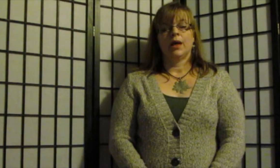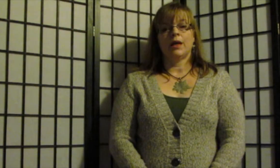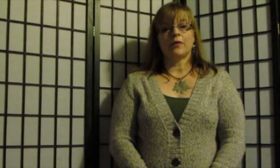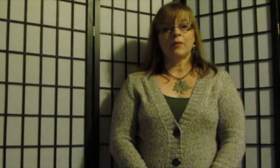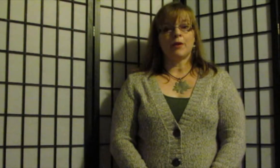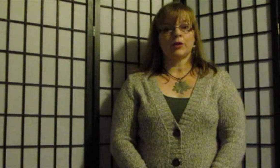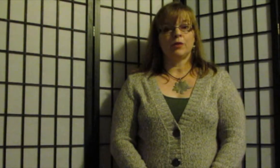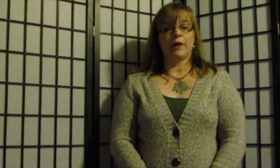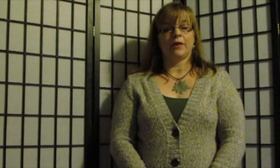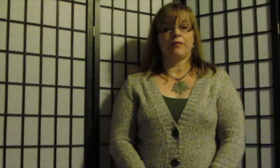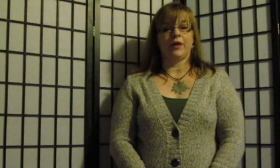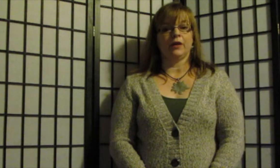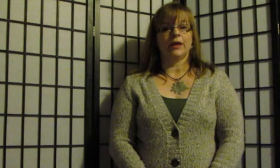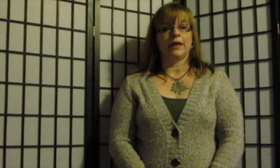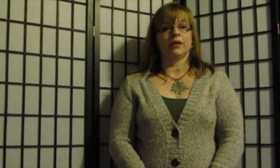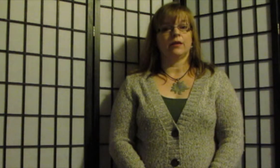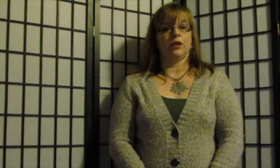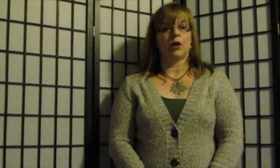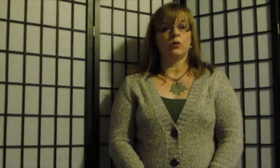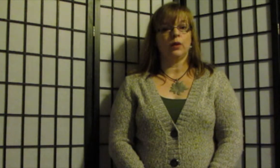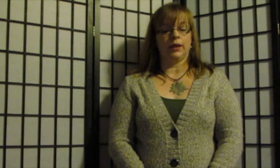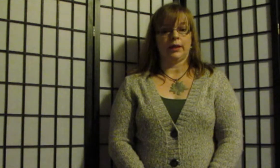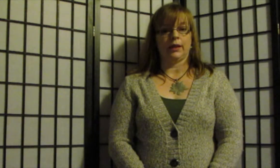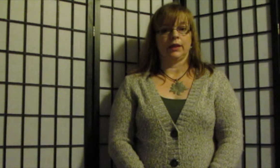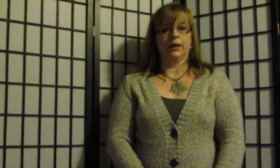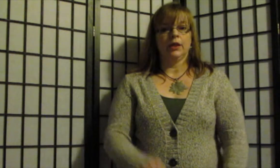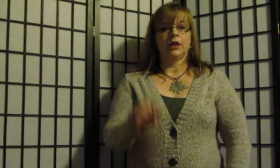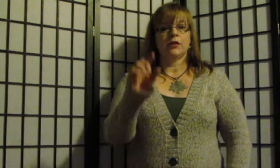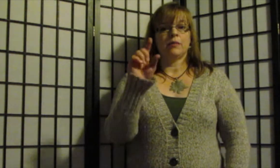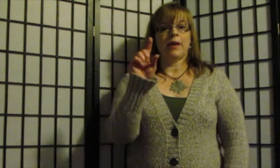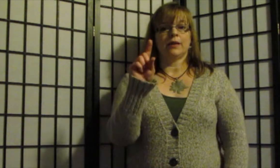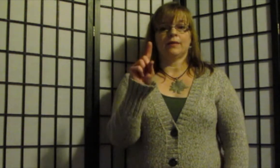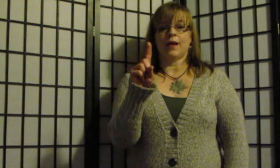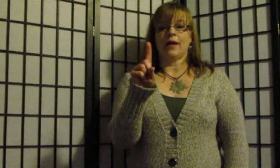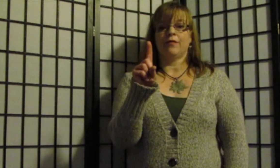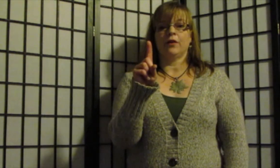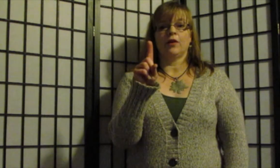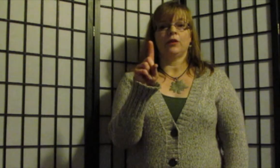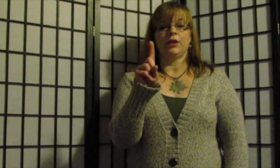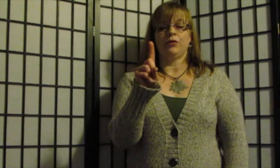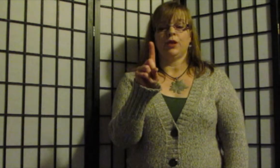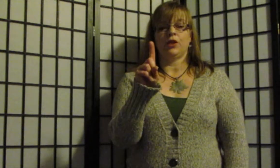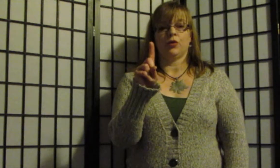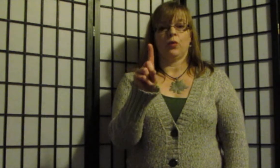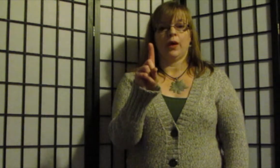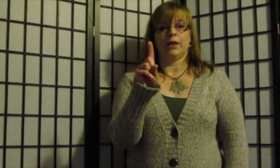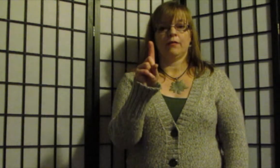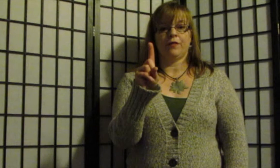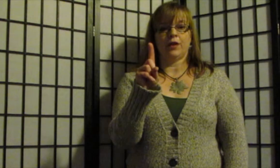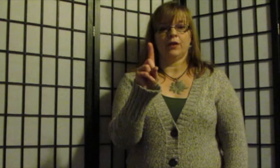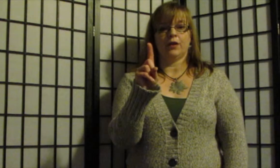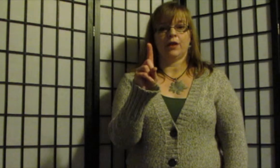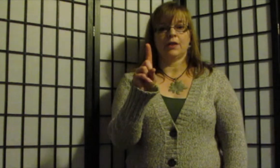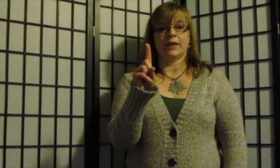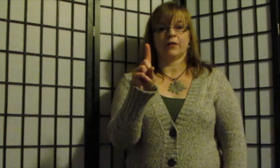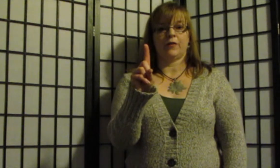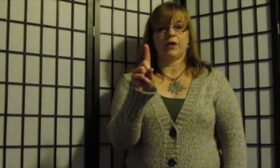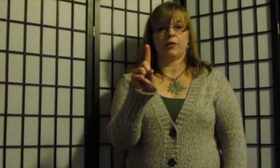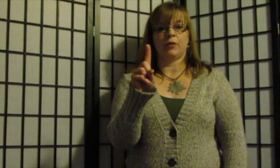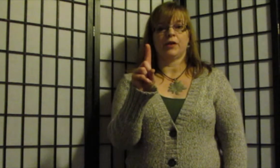Another emotion we can feel is lonely. To make the sign for lonely, you need your one finger, index finger, pointed